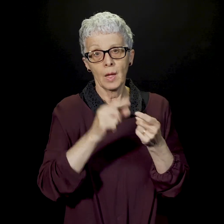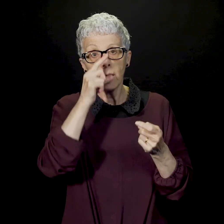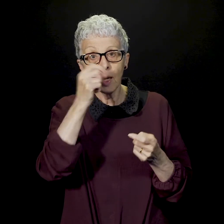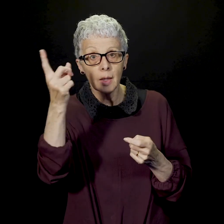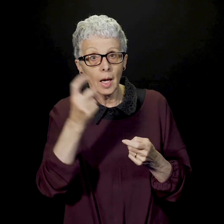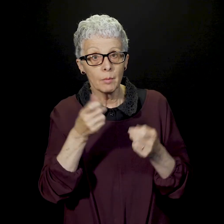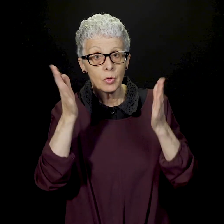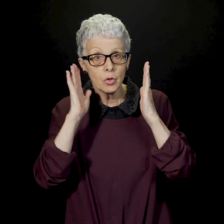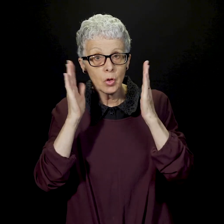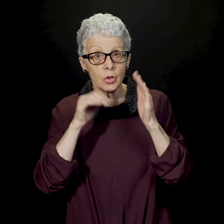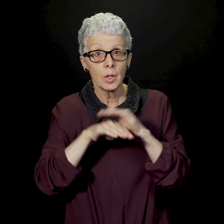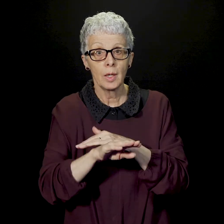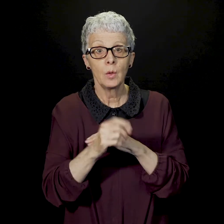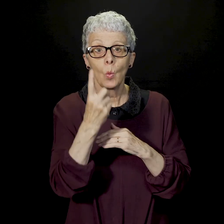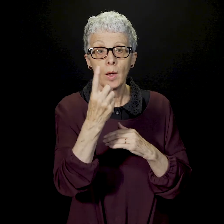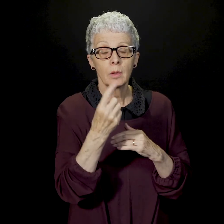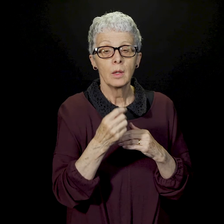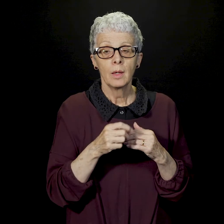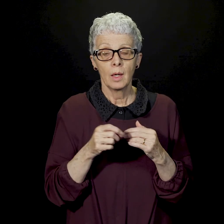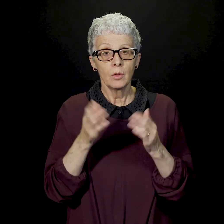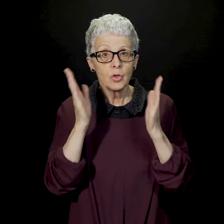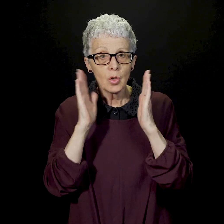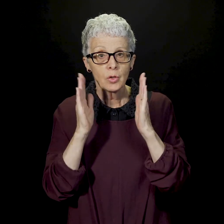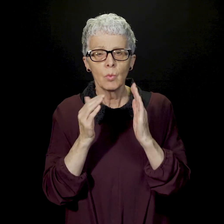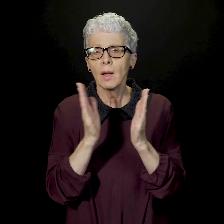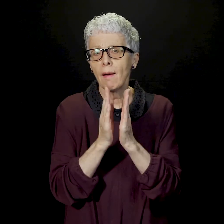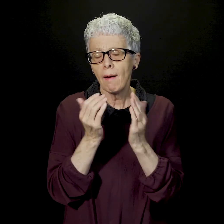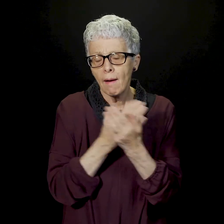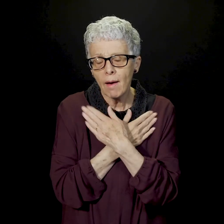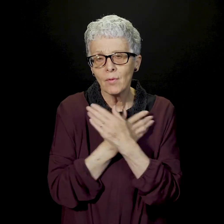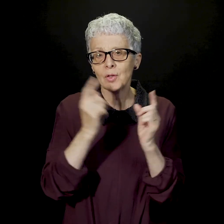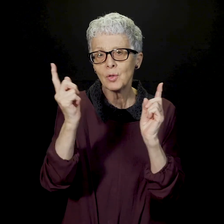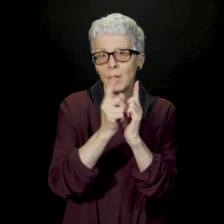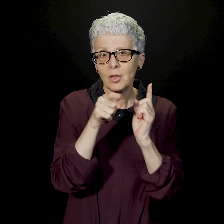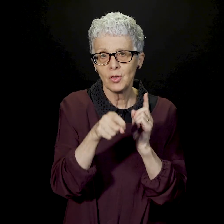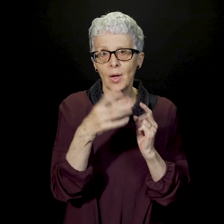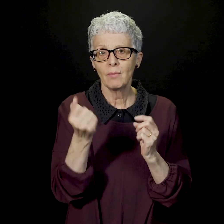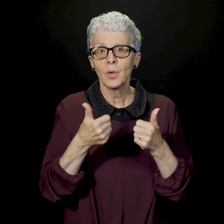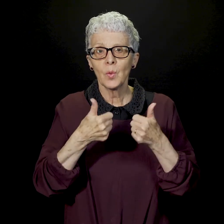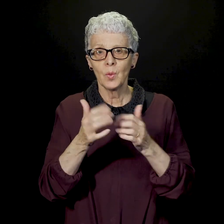person at any of the three Sunday services, we'd love to see you face to face. Have a great week.